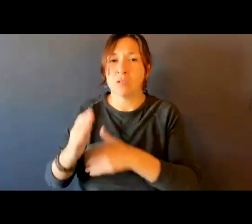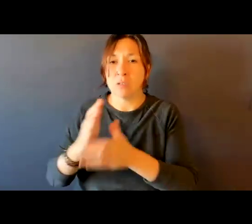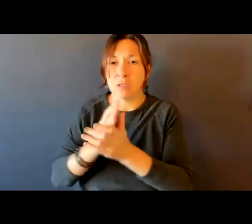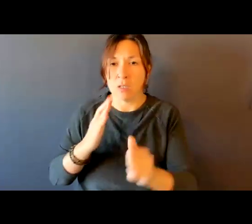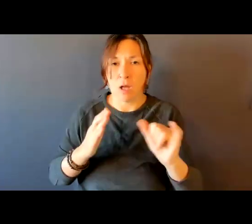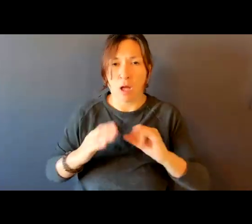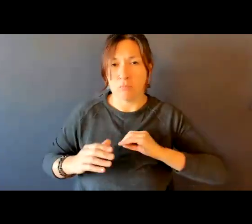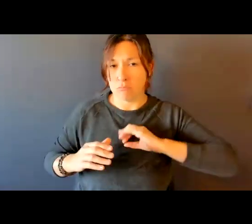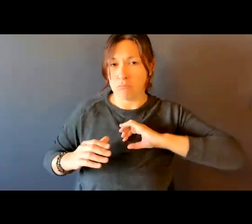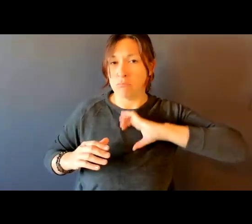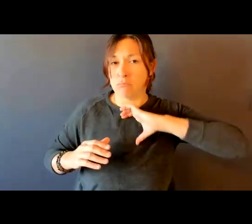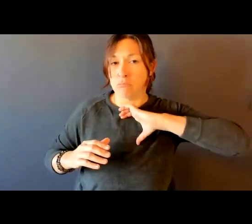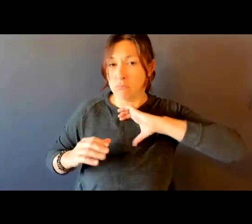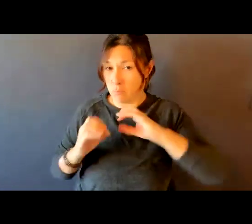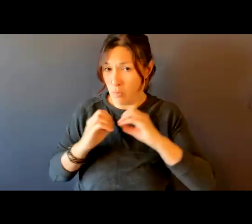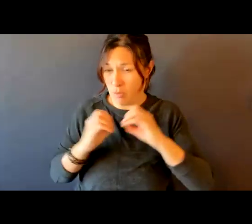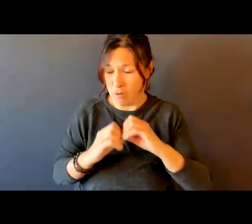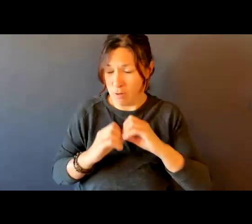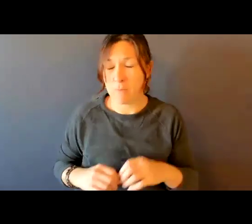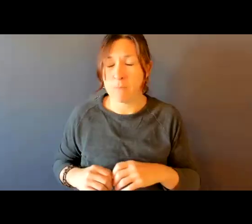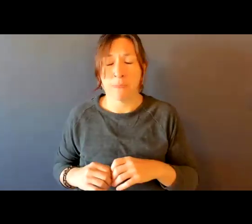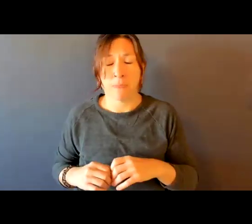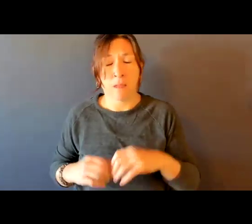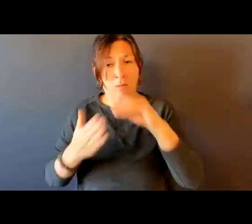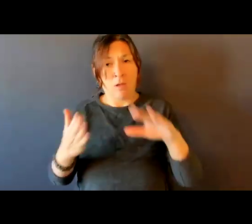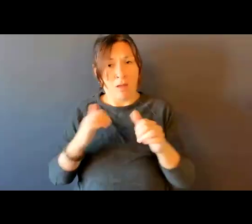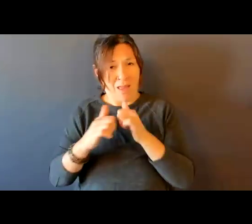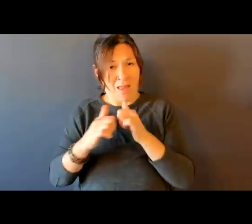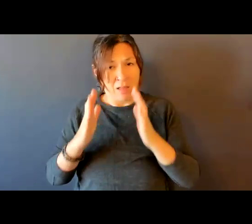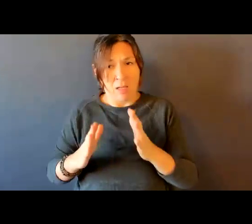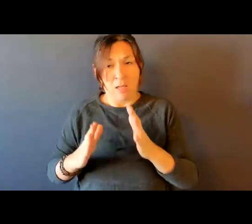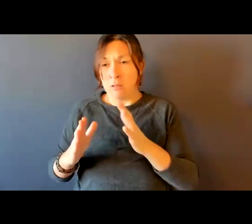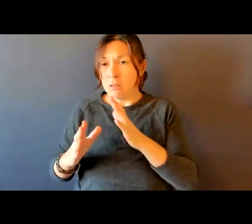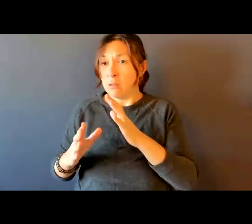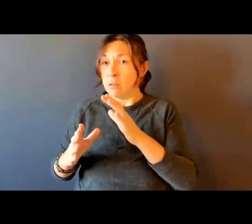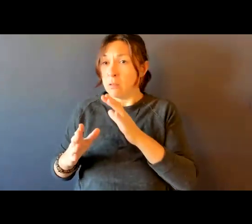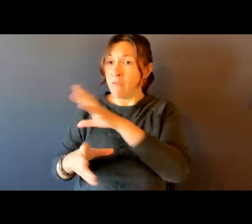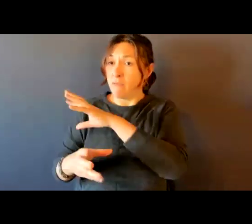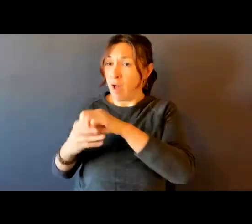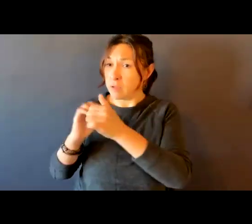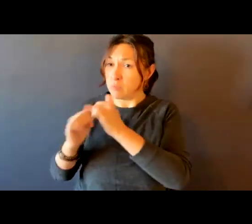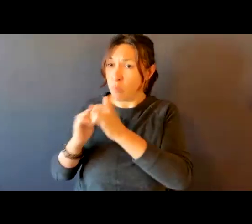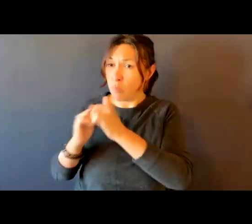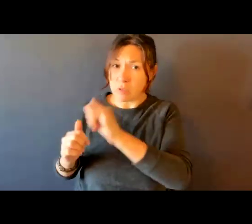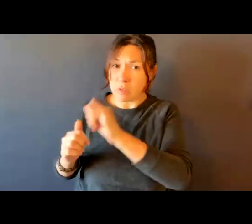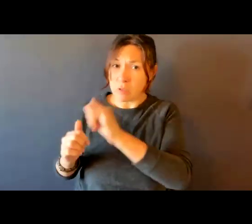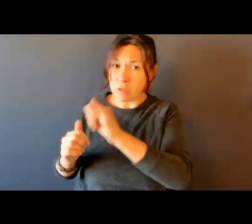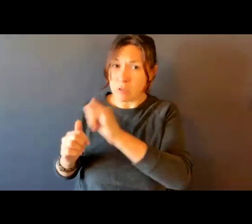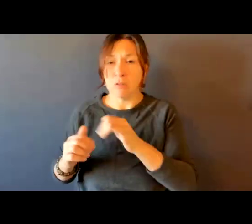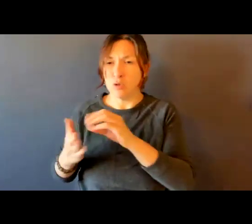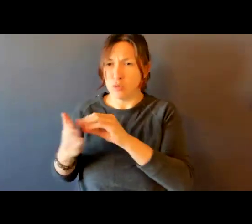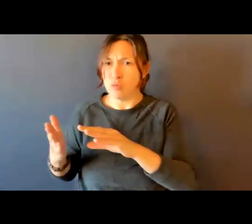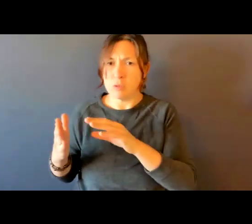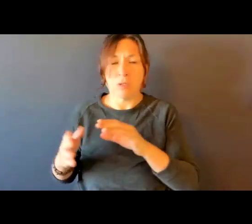confidence. While all student athletes participate in sports, parents can participate in yoga and dance.